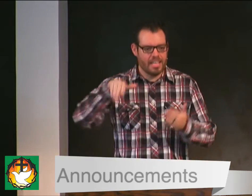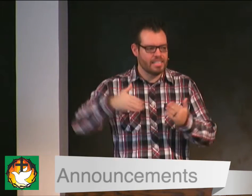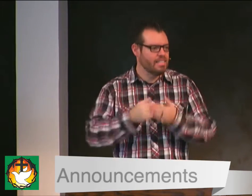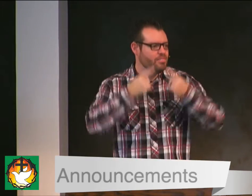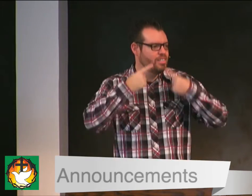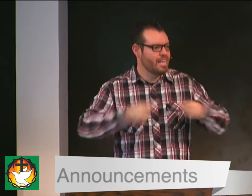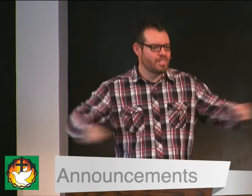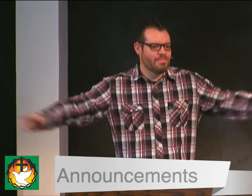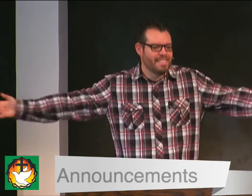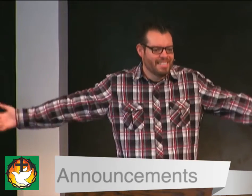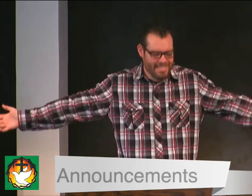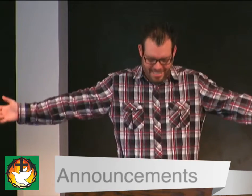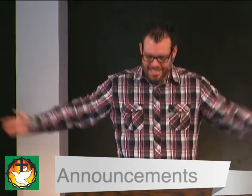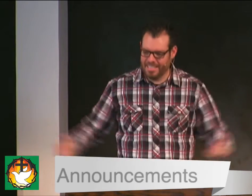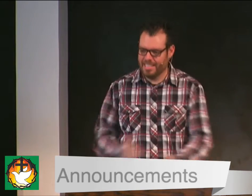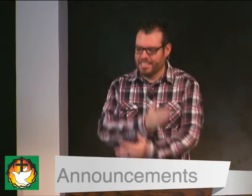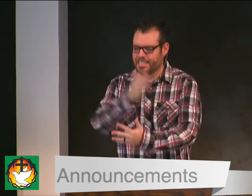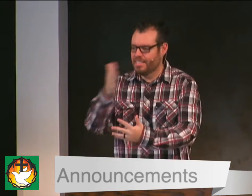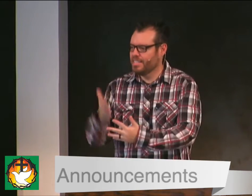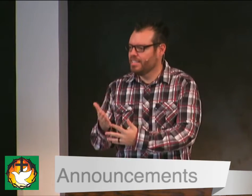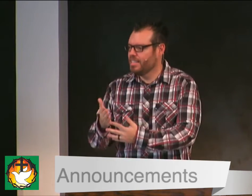I think that's it for announcements.